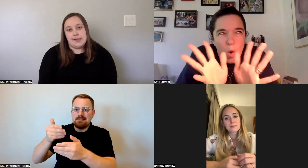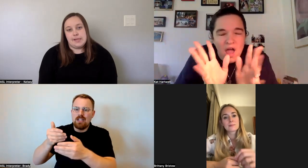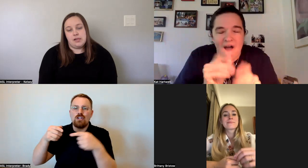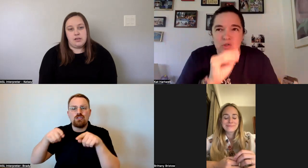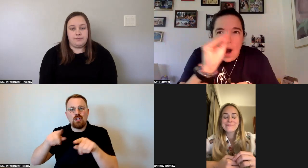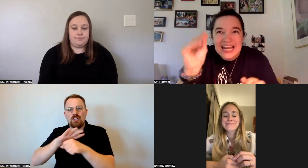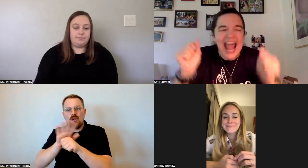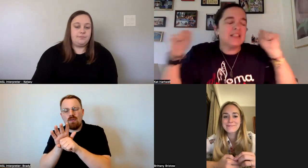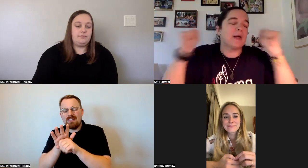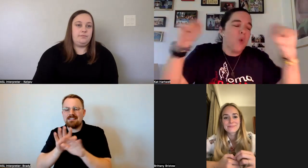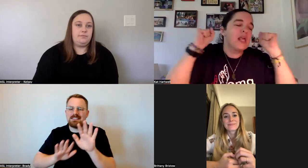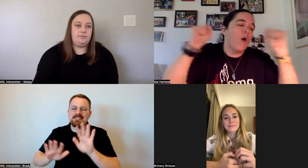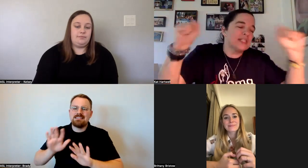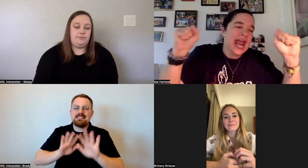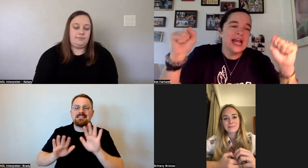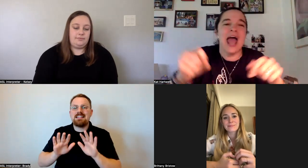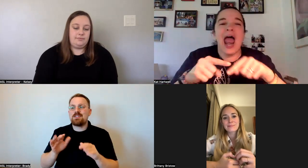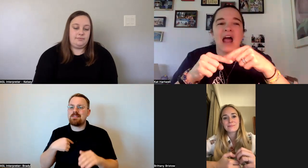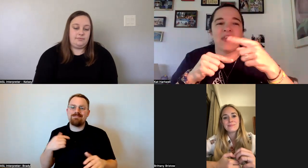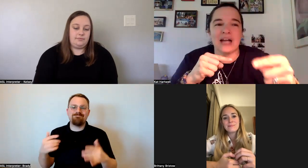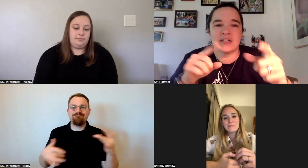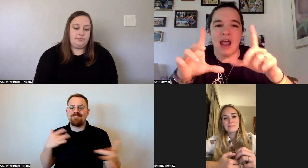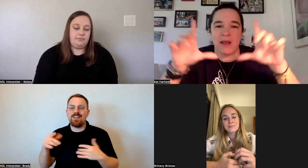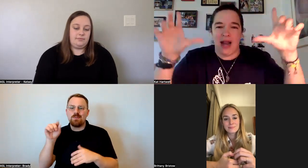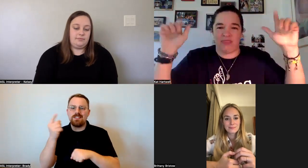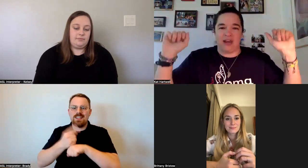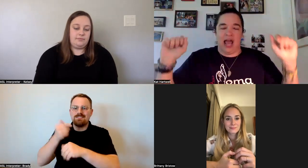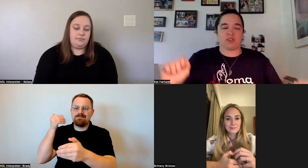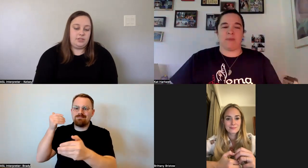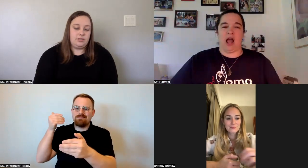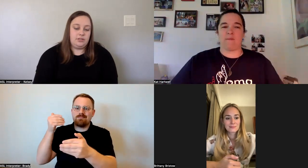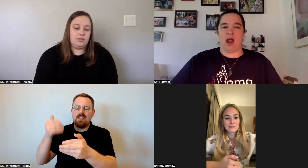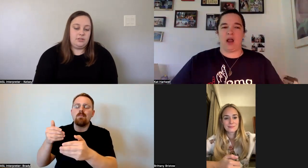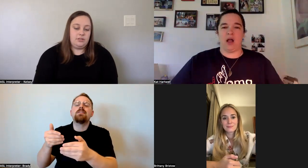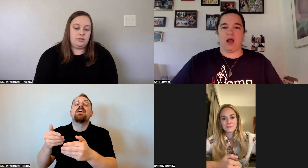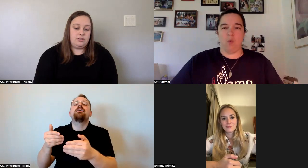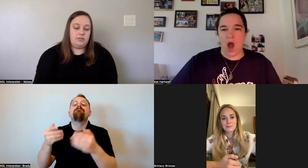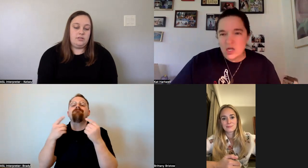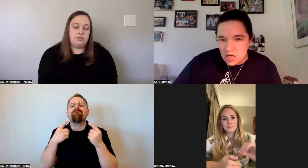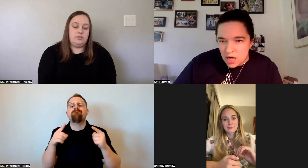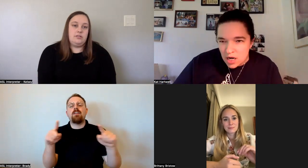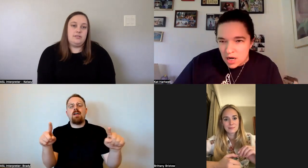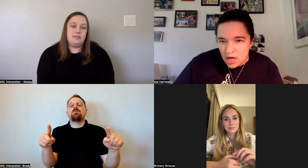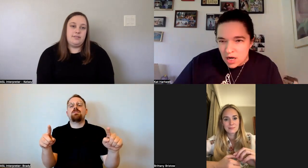pandemic, 20 days, I'm like 20 more days. And the next day they make the announcement. I'm like,